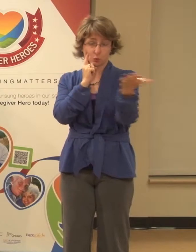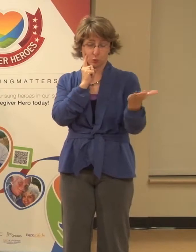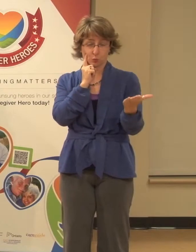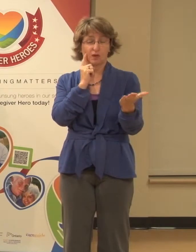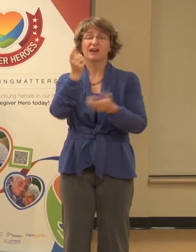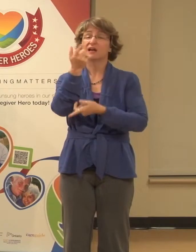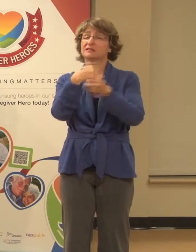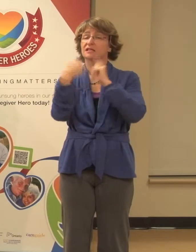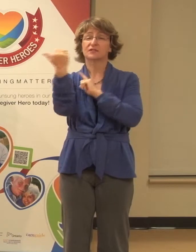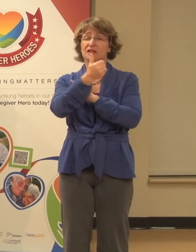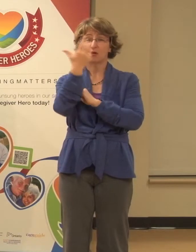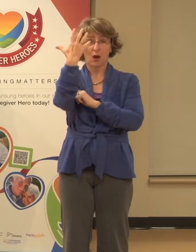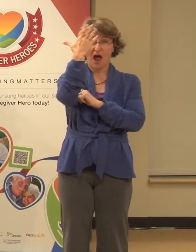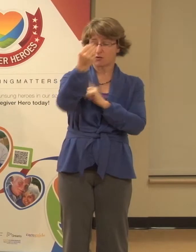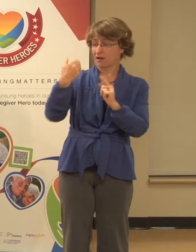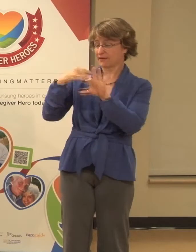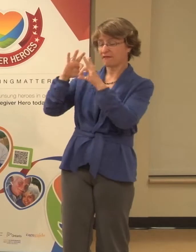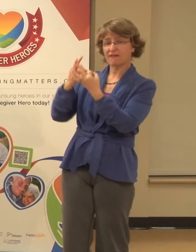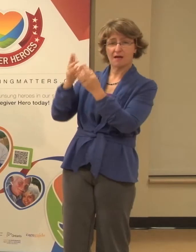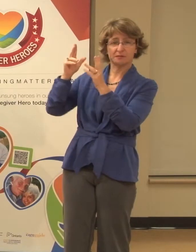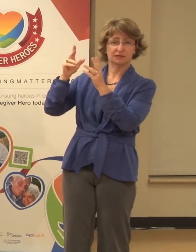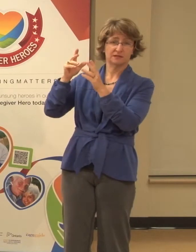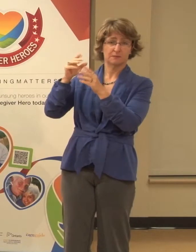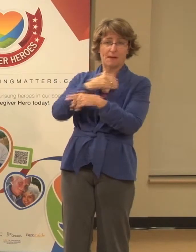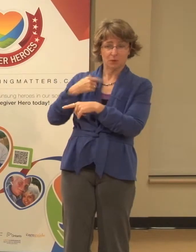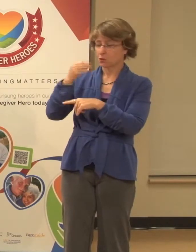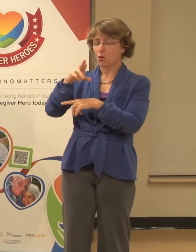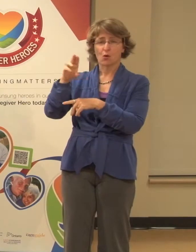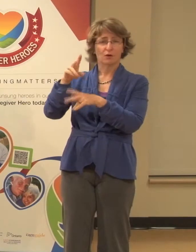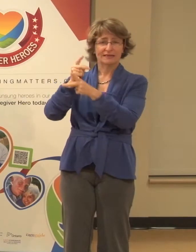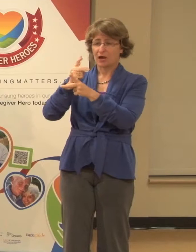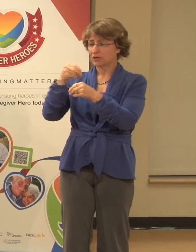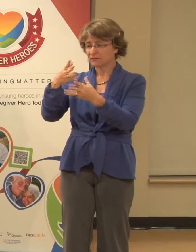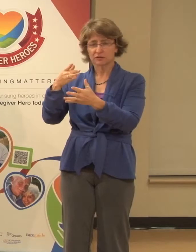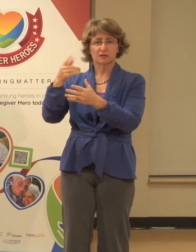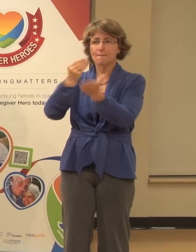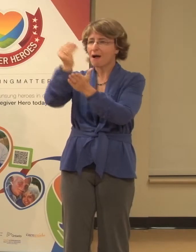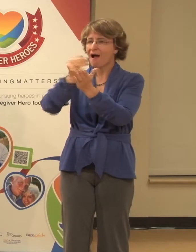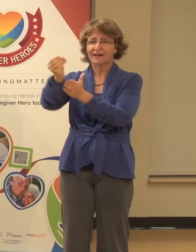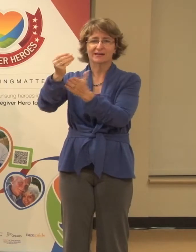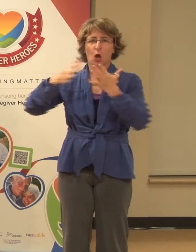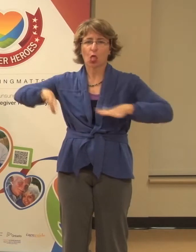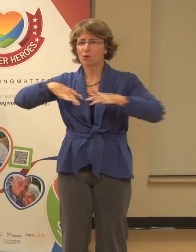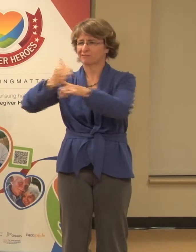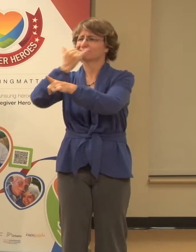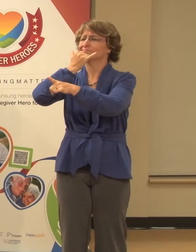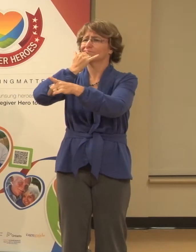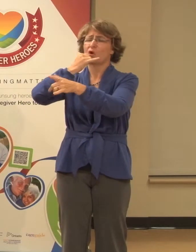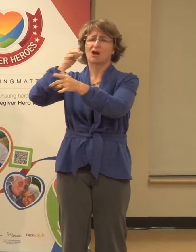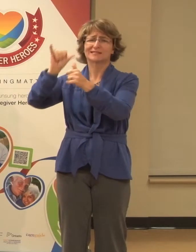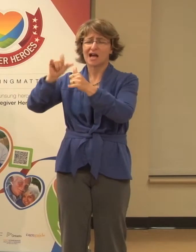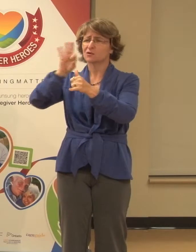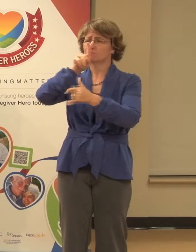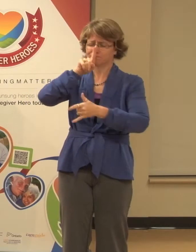of going out and having your family members or caregivers purchasing clothing that are either the wrong size, they're a